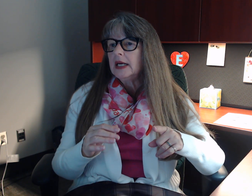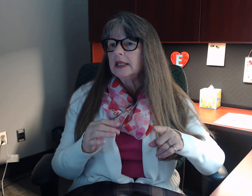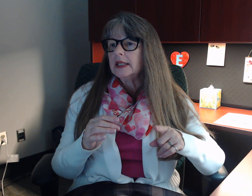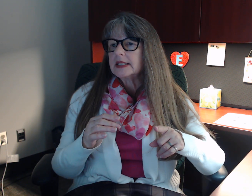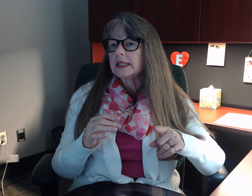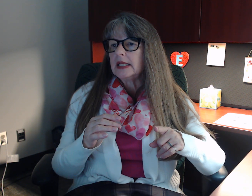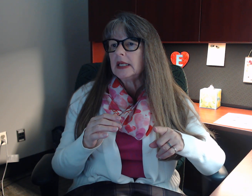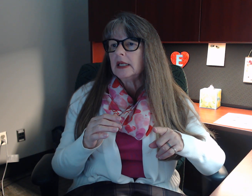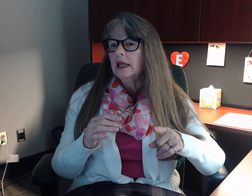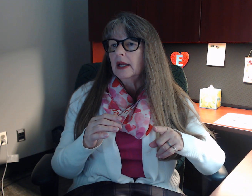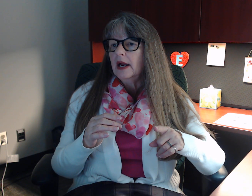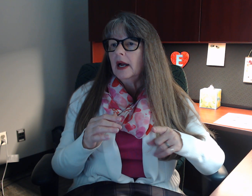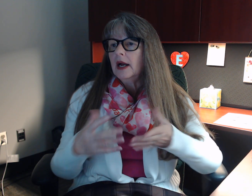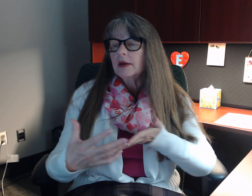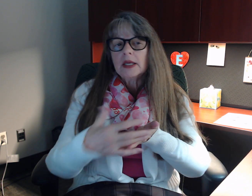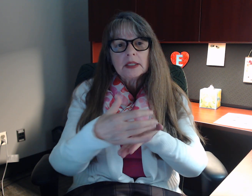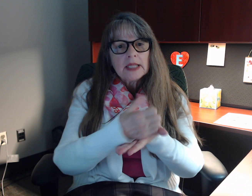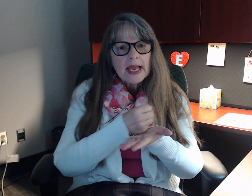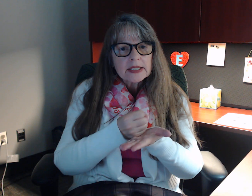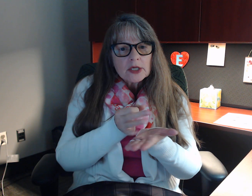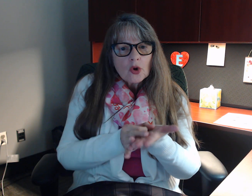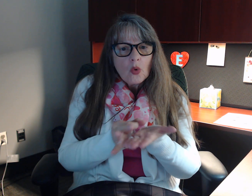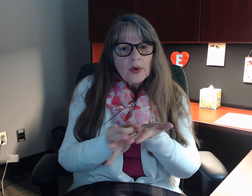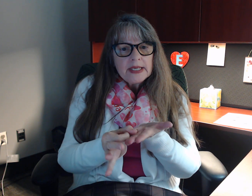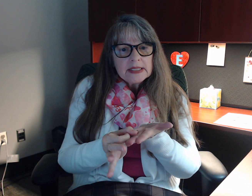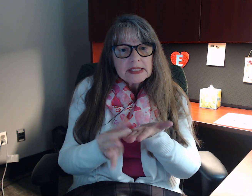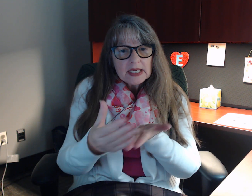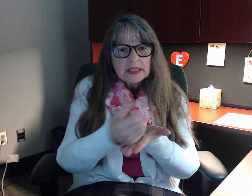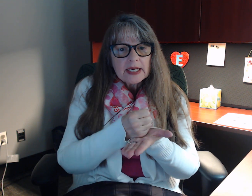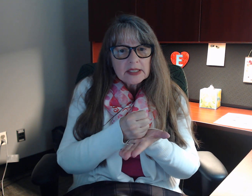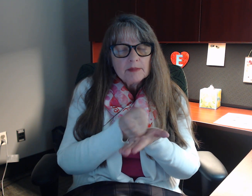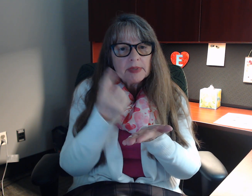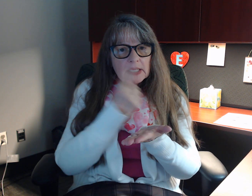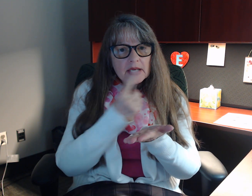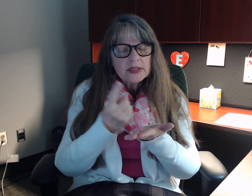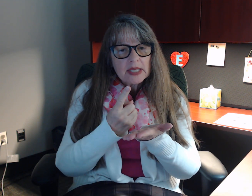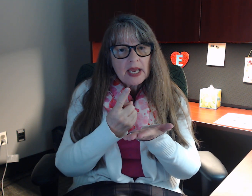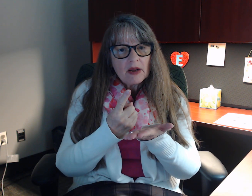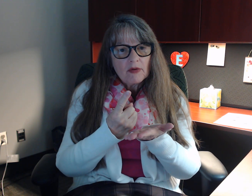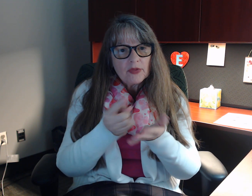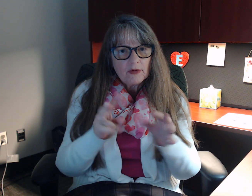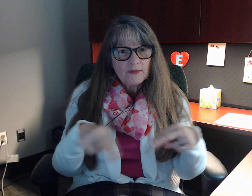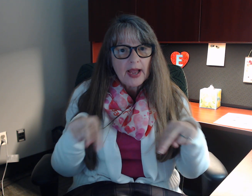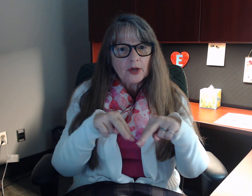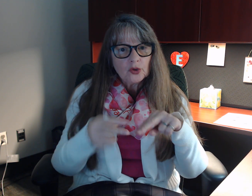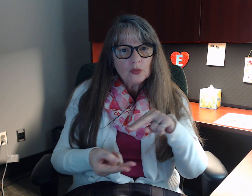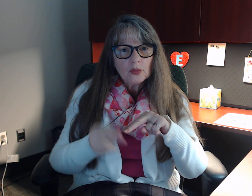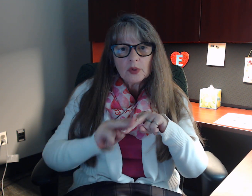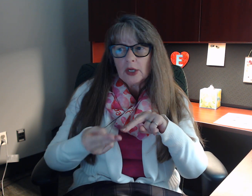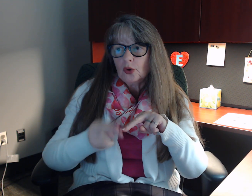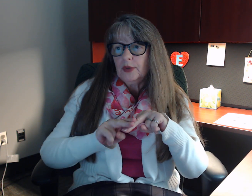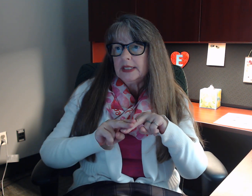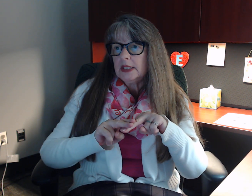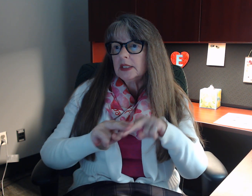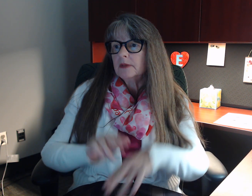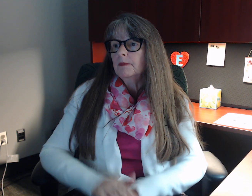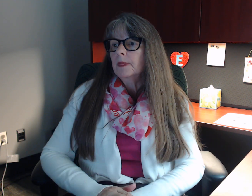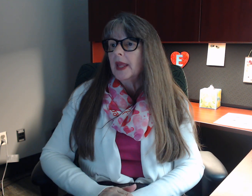Let's see. Collect coins. Collect them because their value increases.